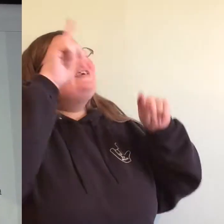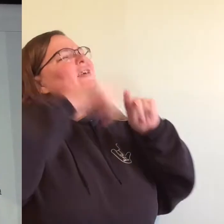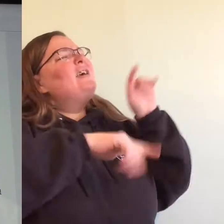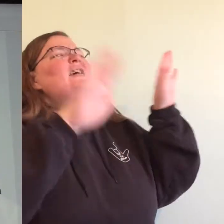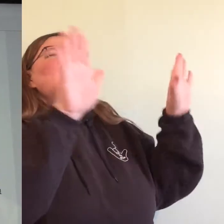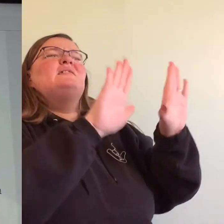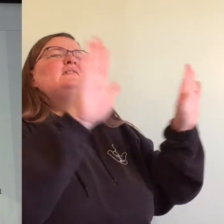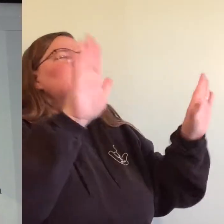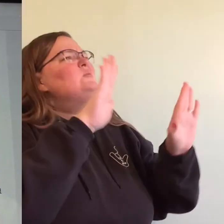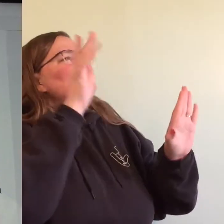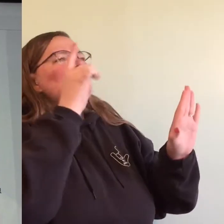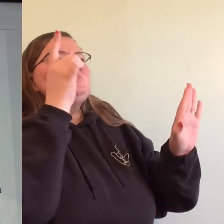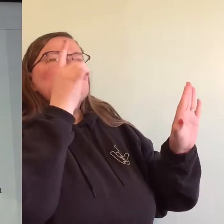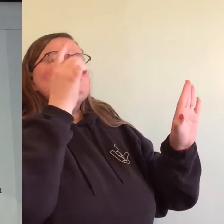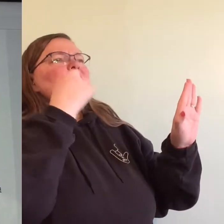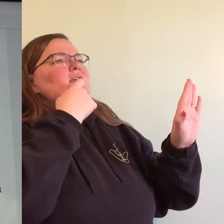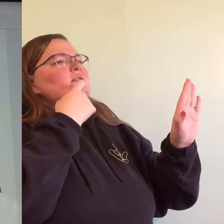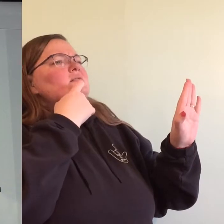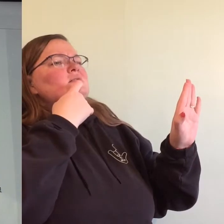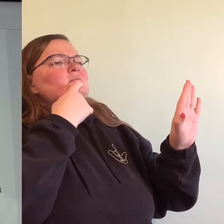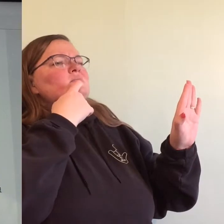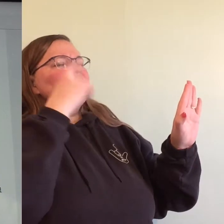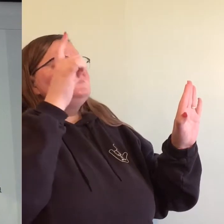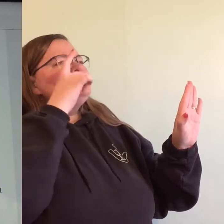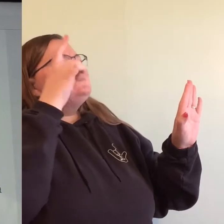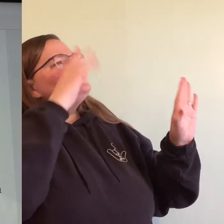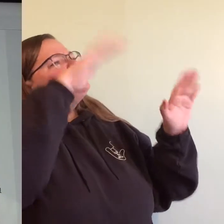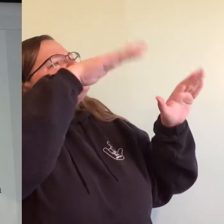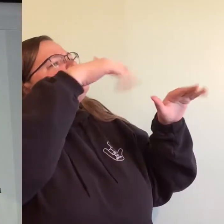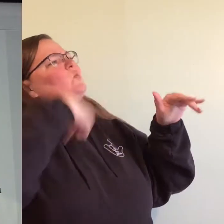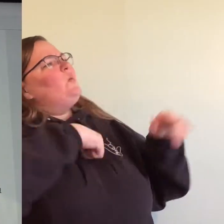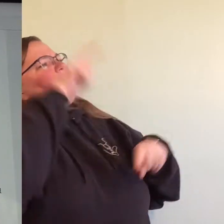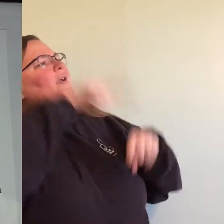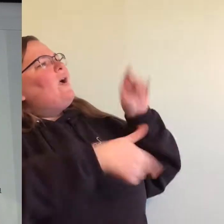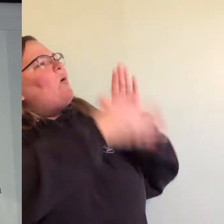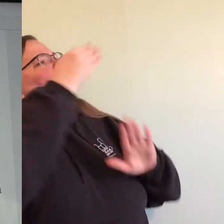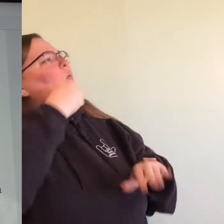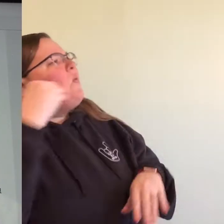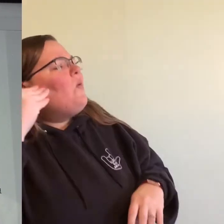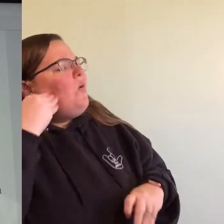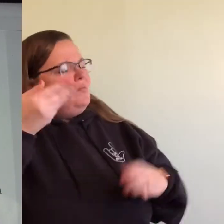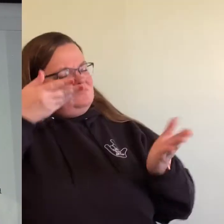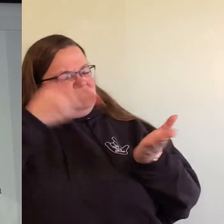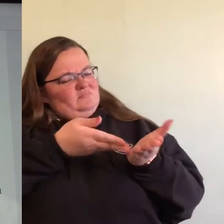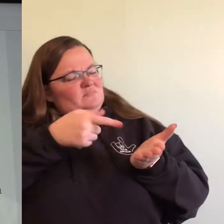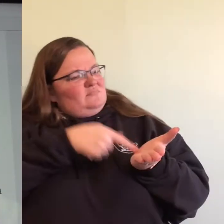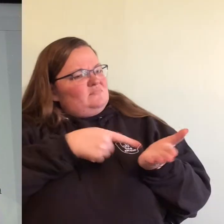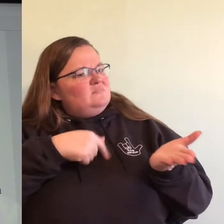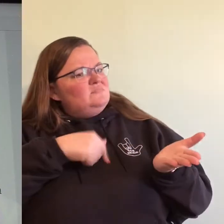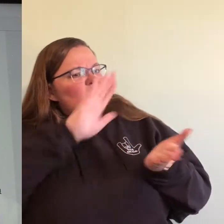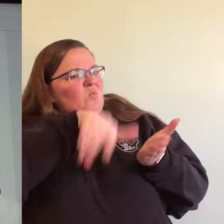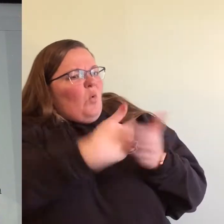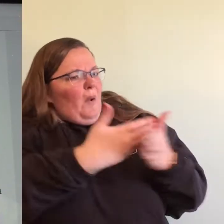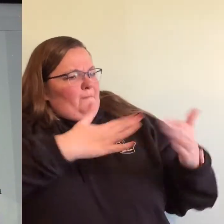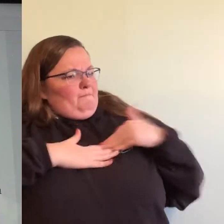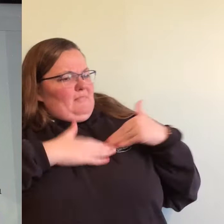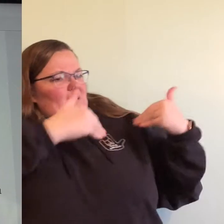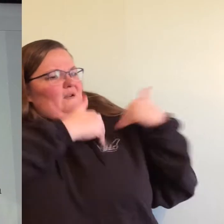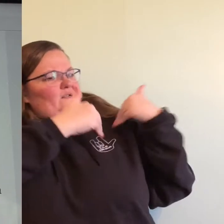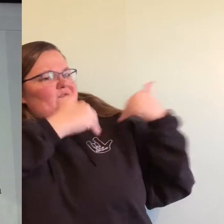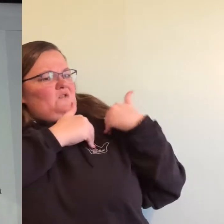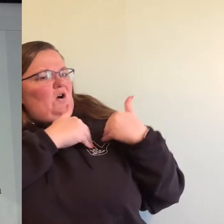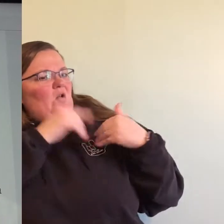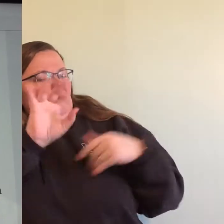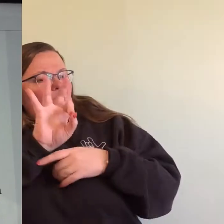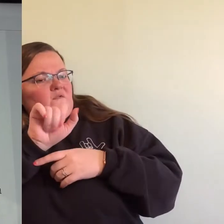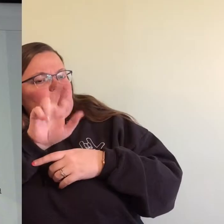we?" "Oh, but we can't. We can't," said Lucy suddenly. "Don't you see? We can't just go home, not after this. It's all my account